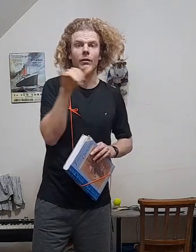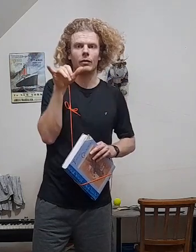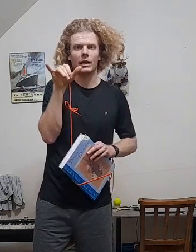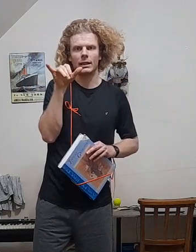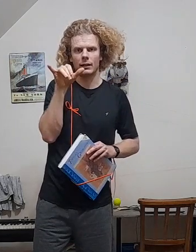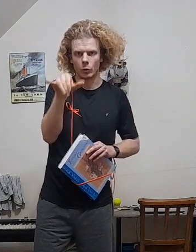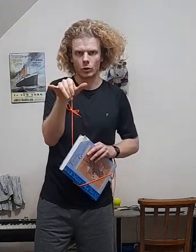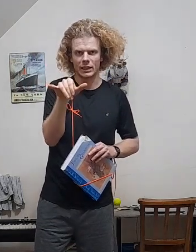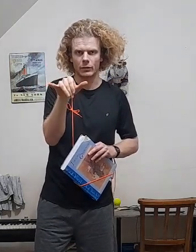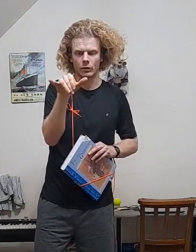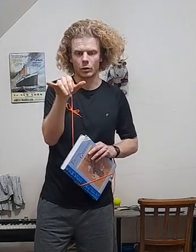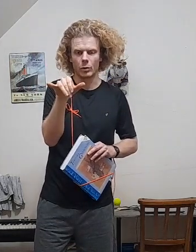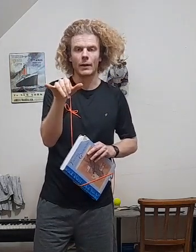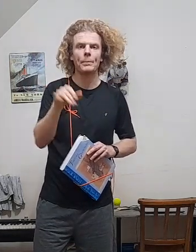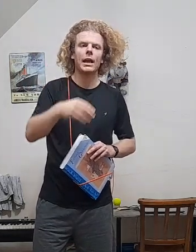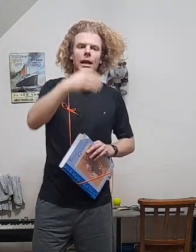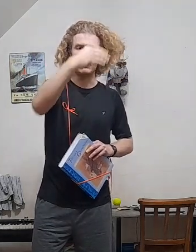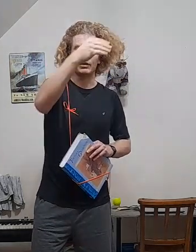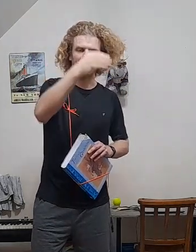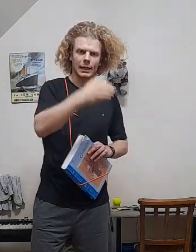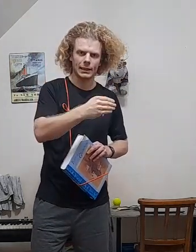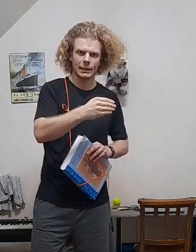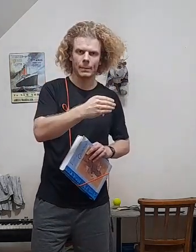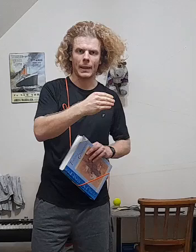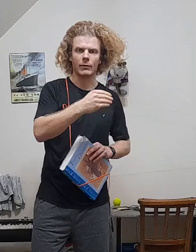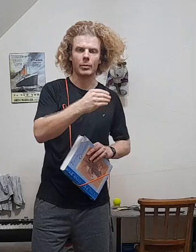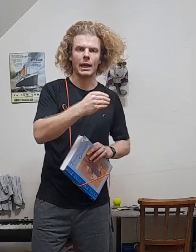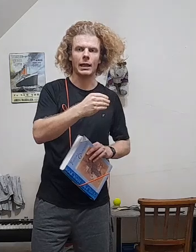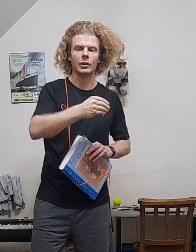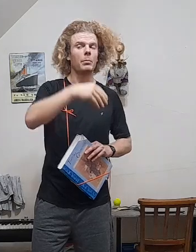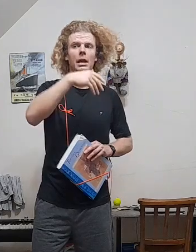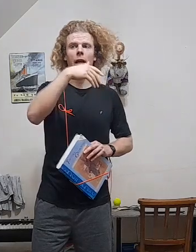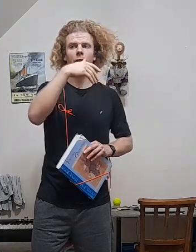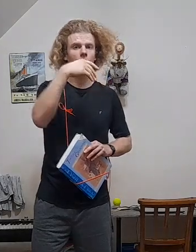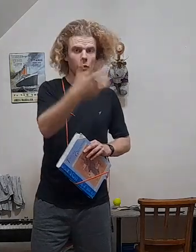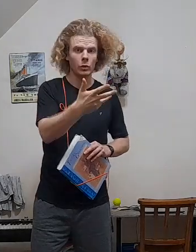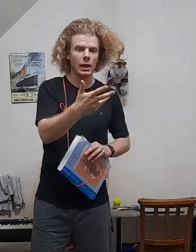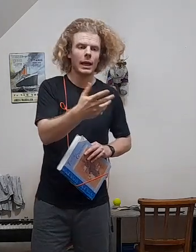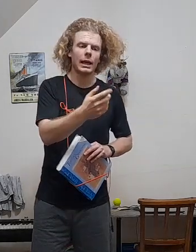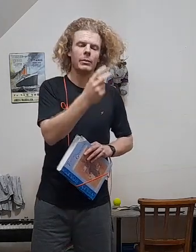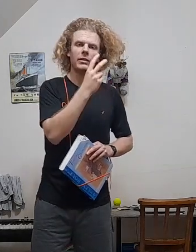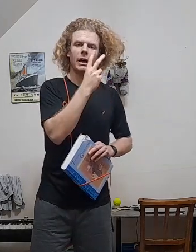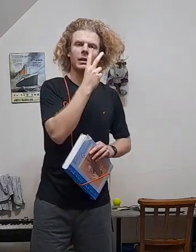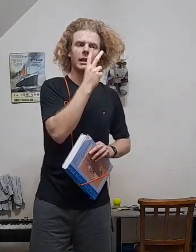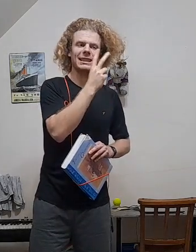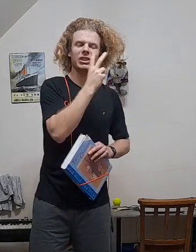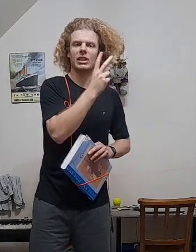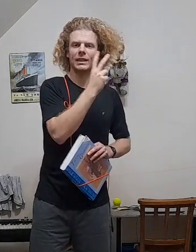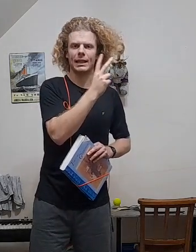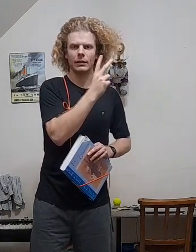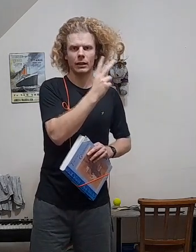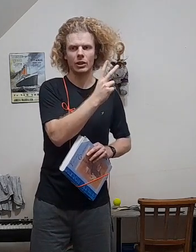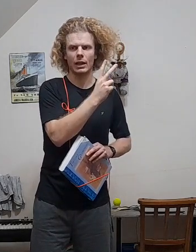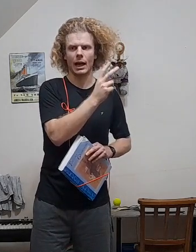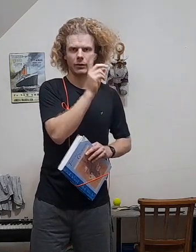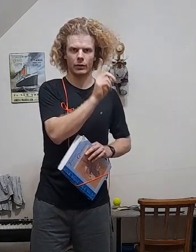that is it neutral. 7 is the neutral point. If it is less in the pH 2, it means it's just the second digit after the dot.